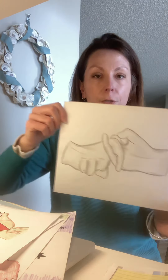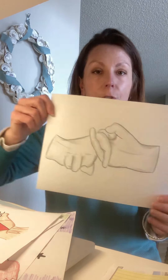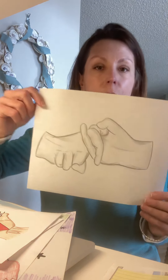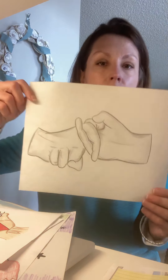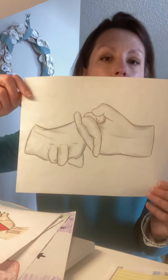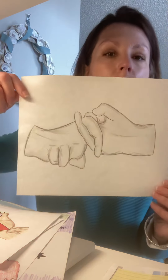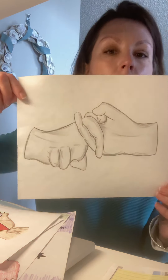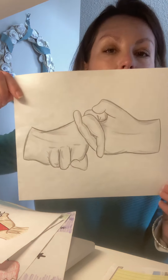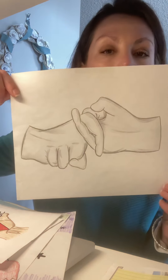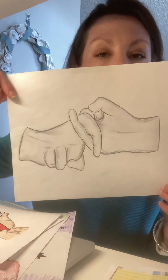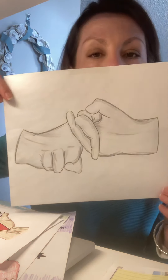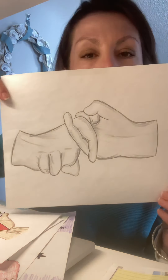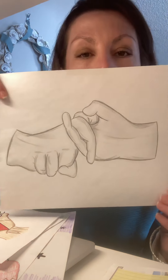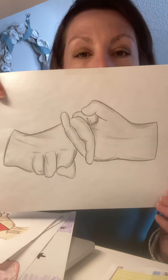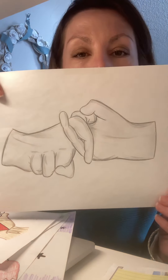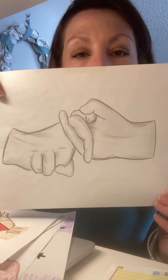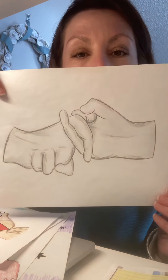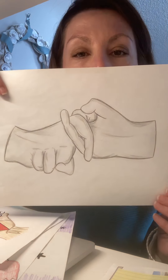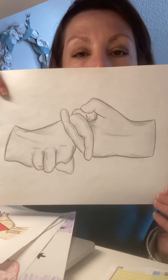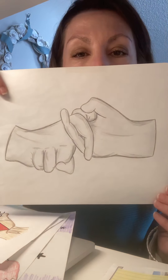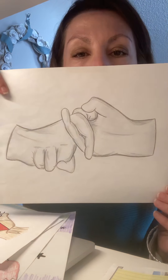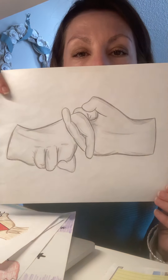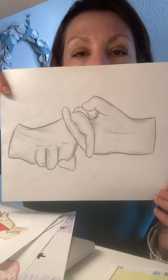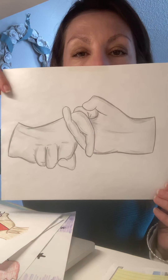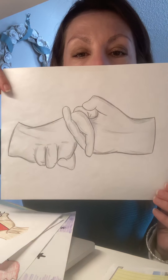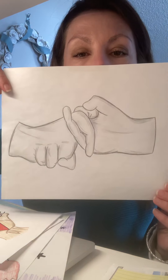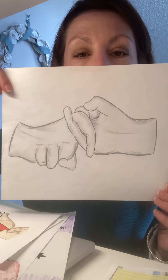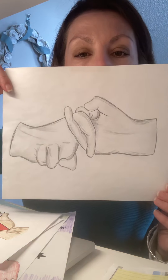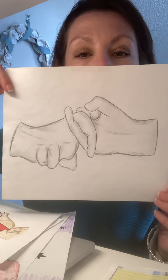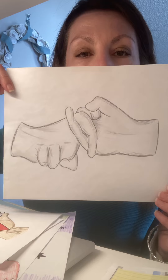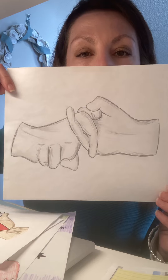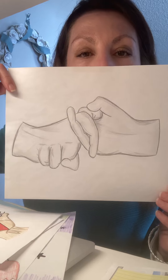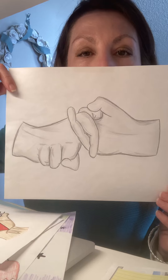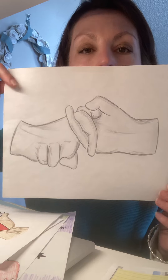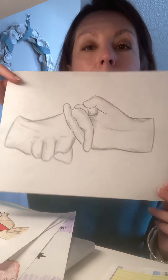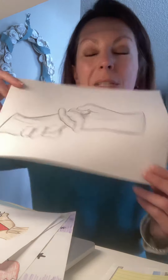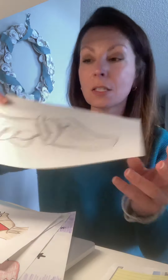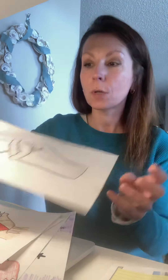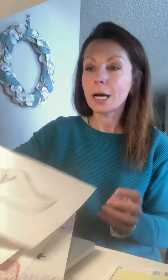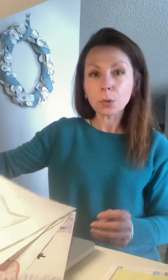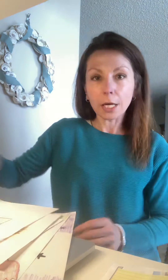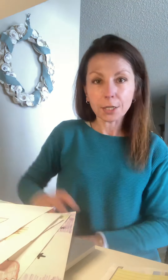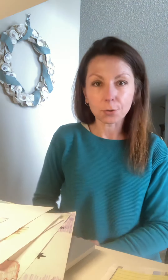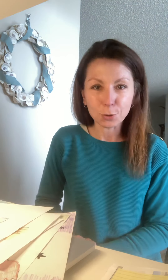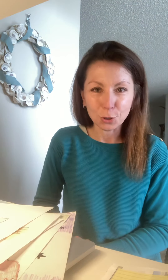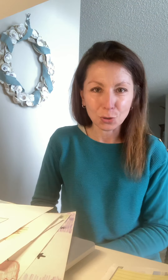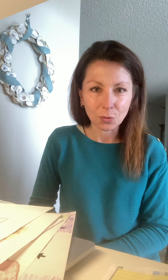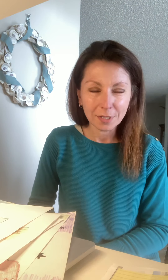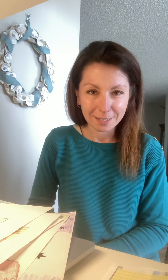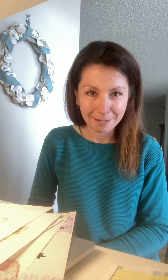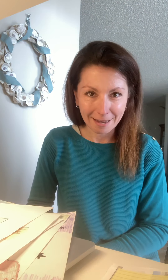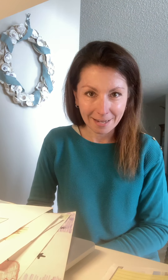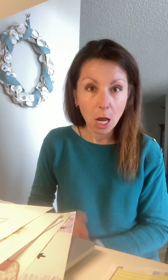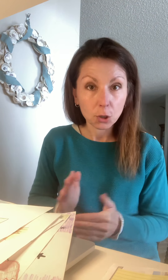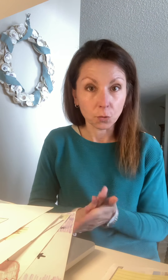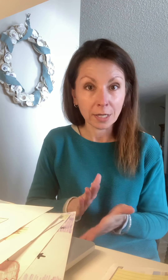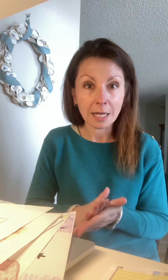student is an artist. You can tell from her work. But that's what I would like you to do today during class